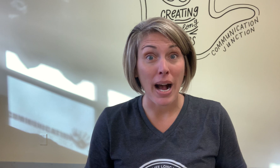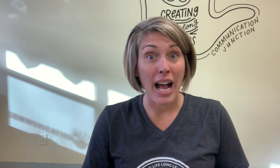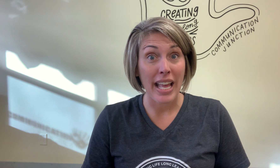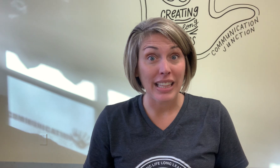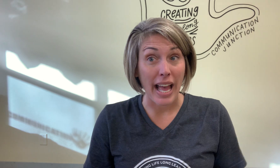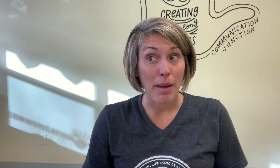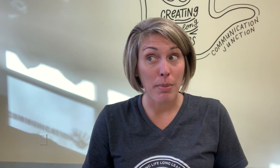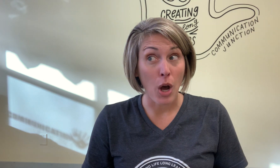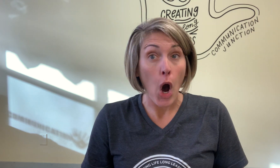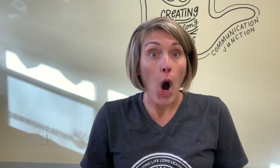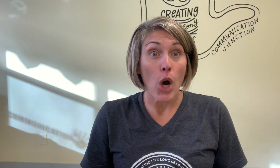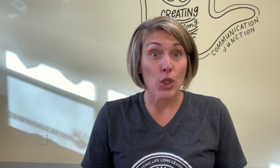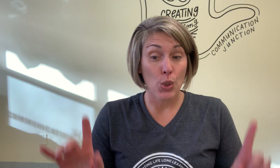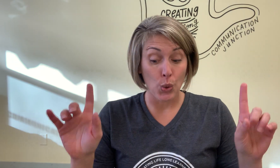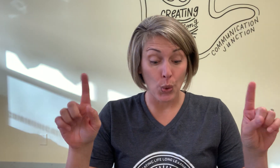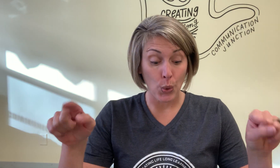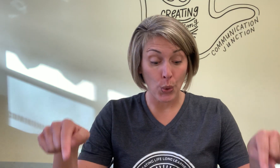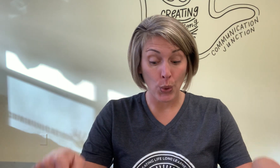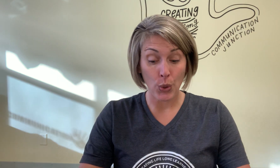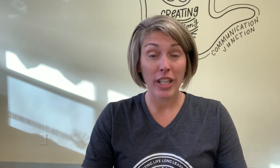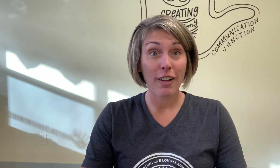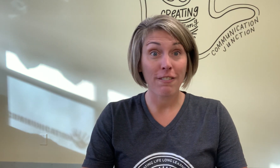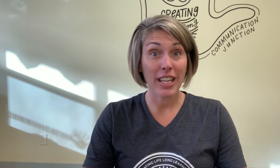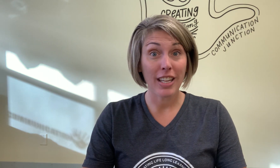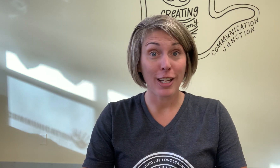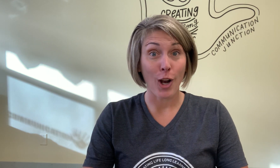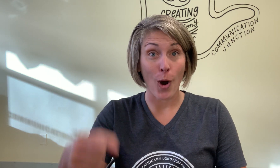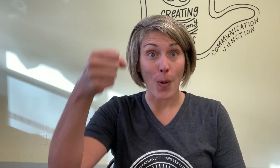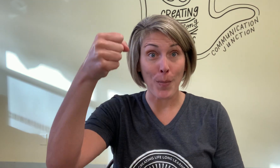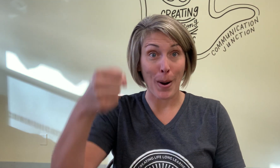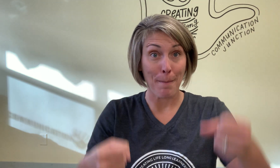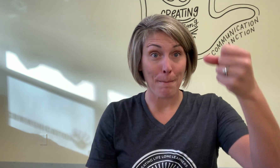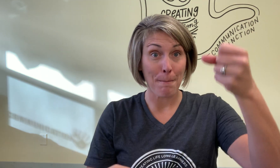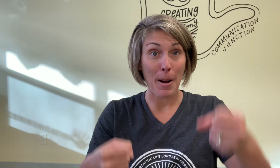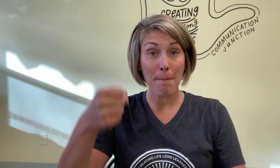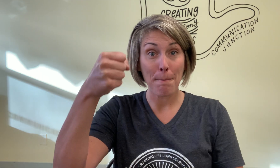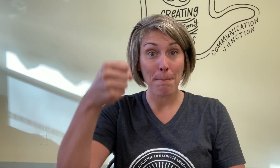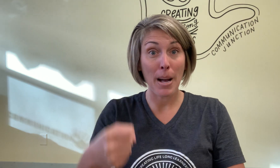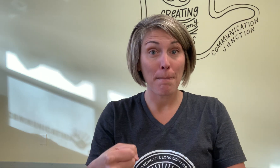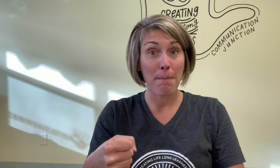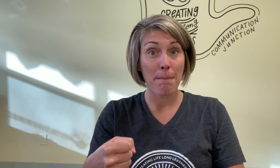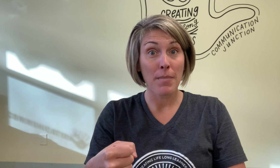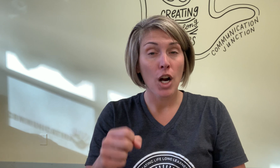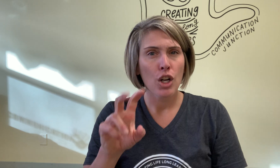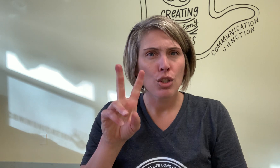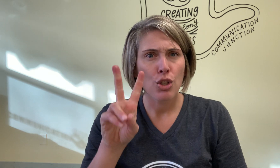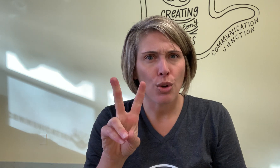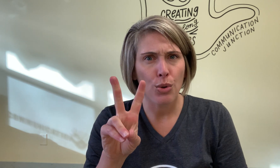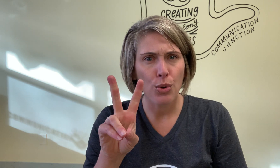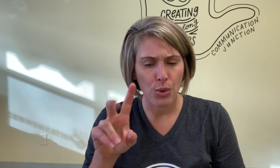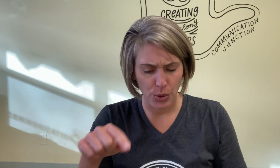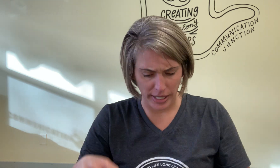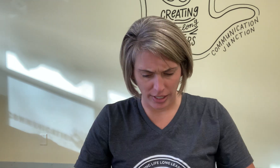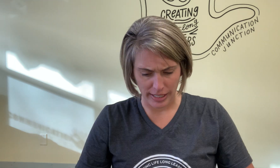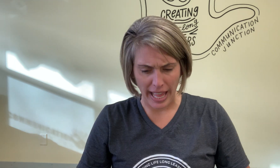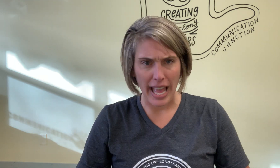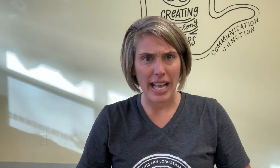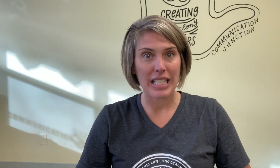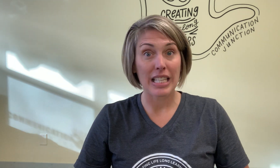my lap. Two little feet go bump, bump, bump. Two little legs